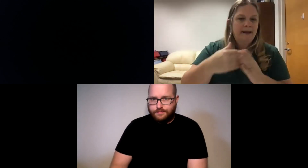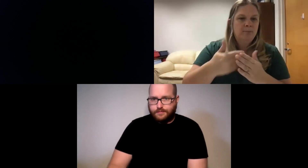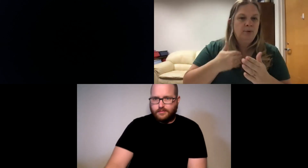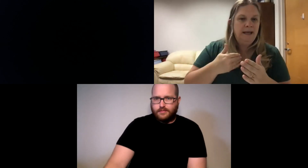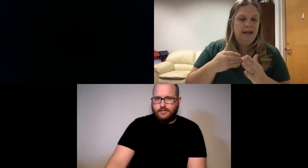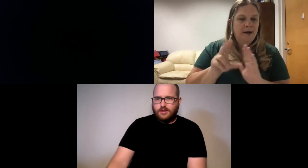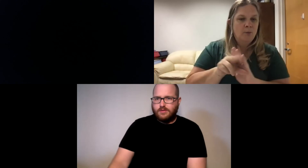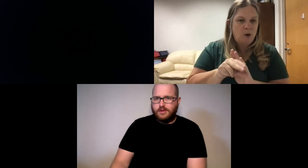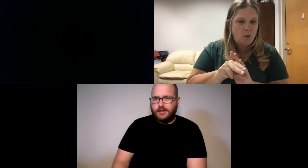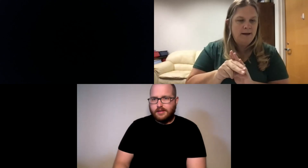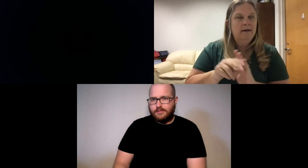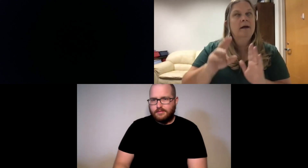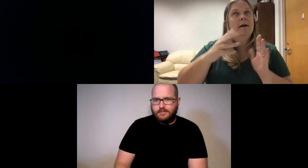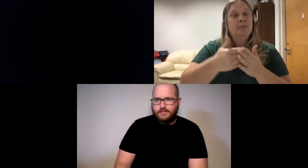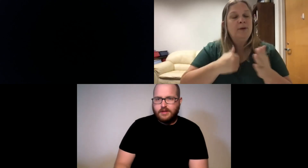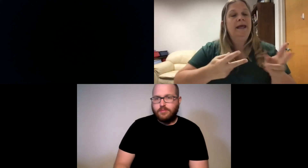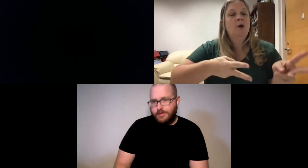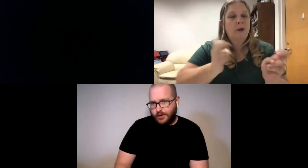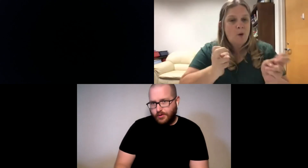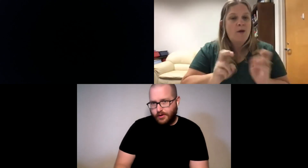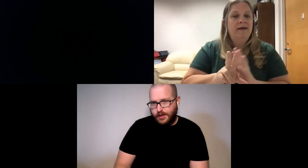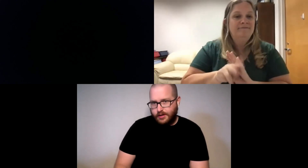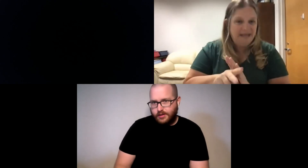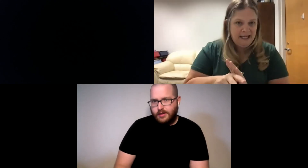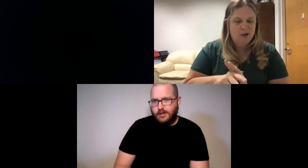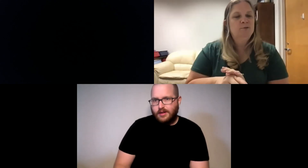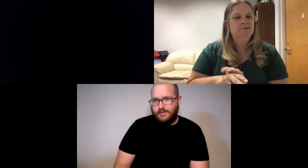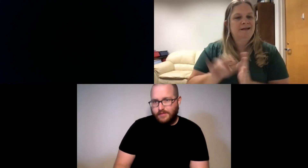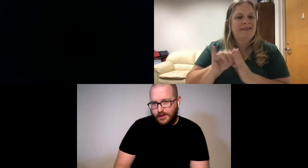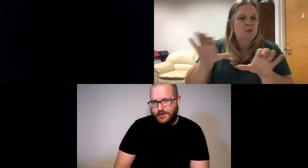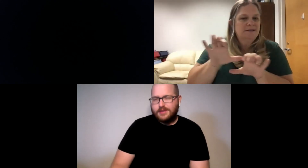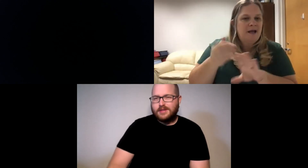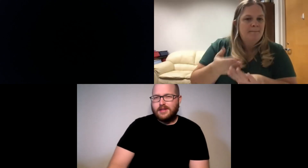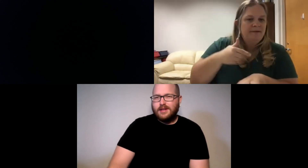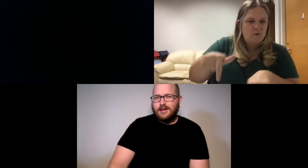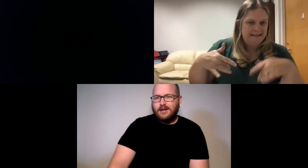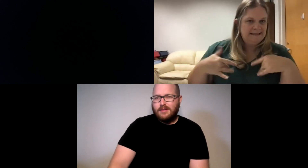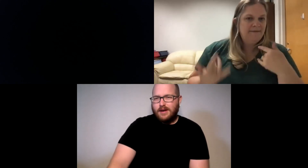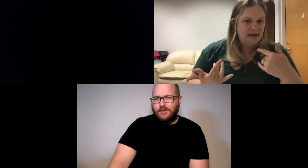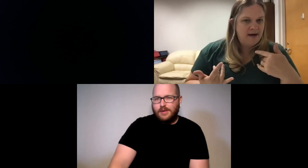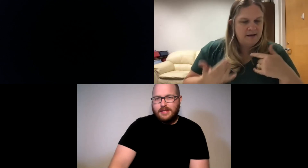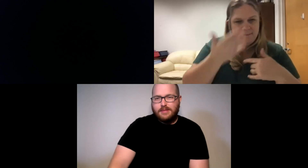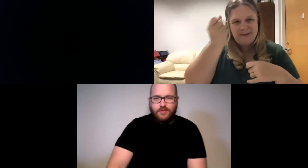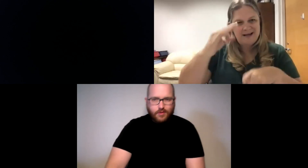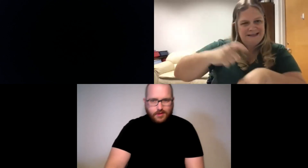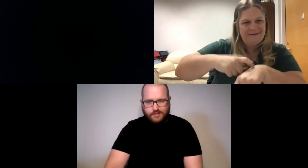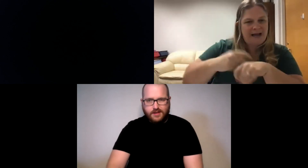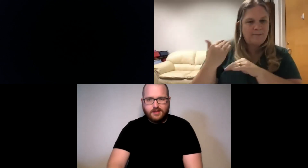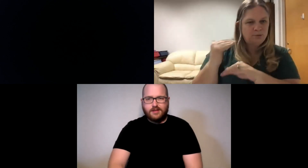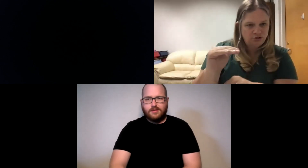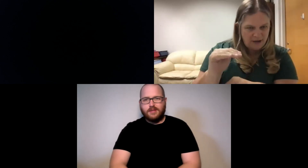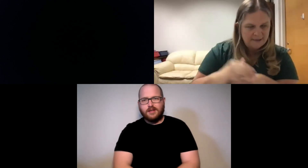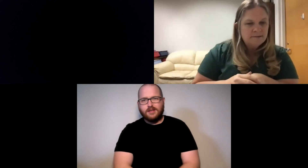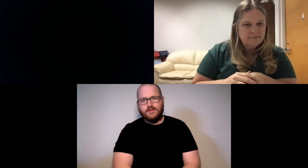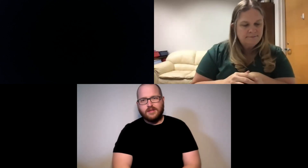videos. Really, they're pre-recorded. videos that we did before this